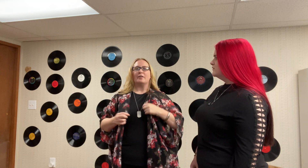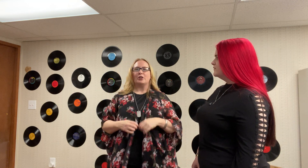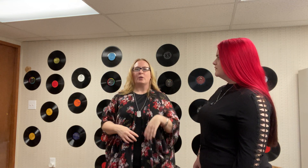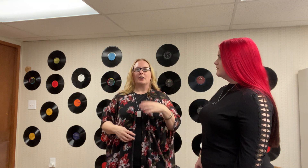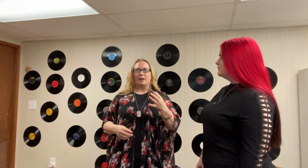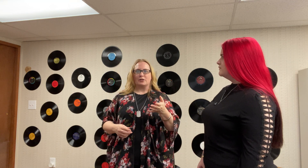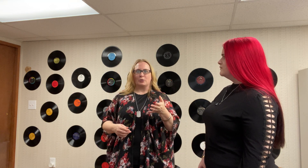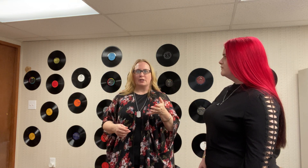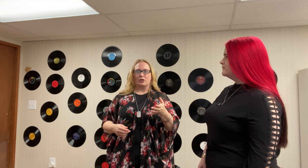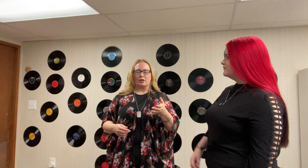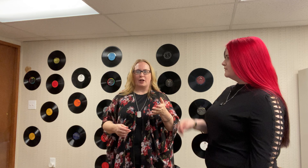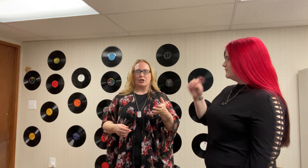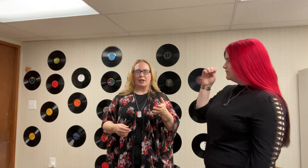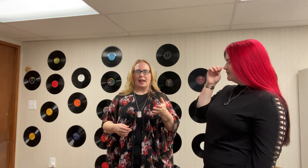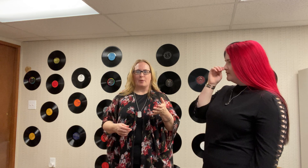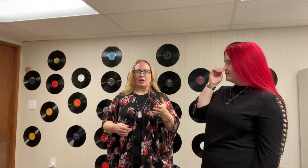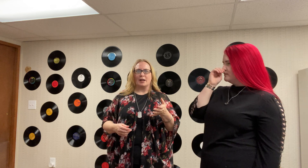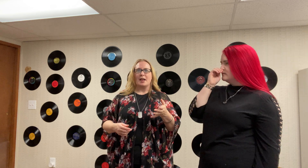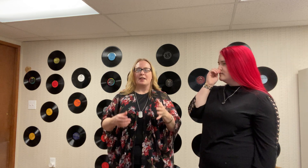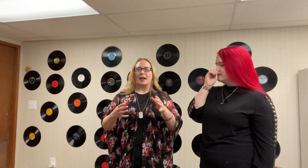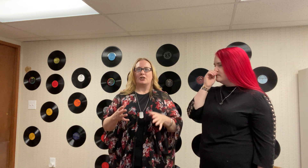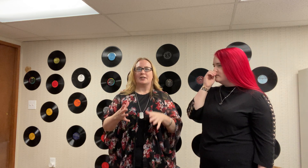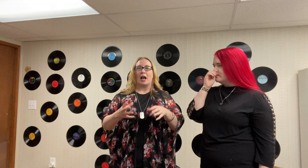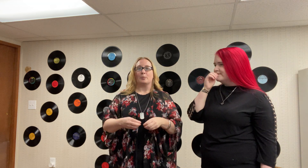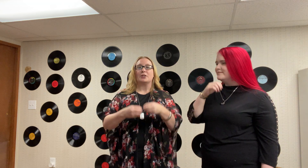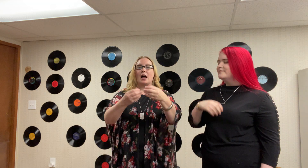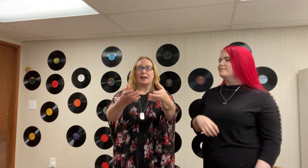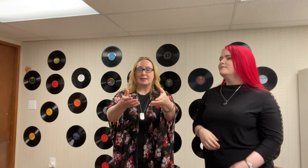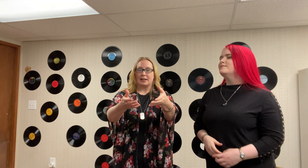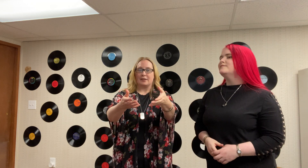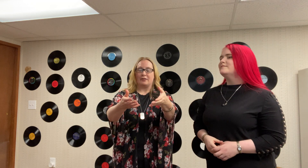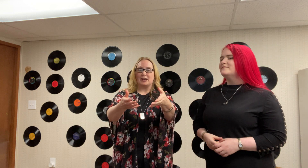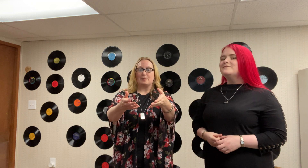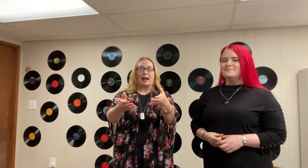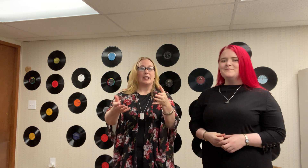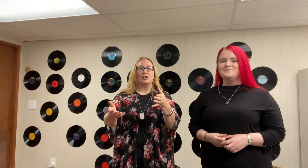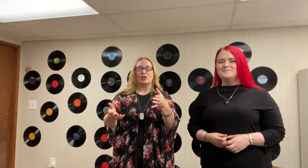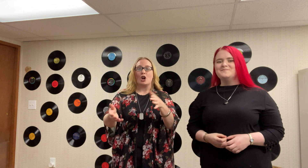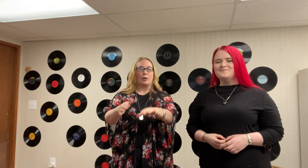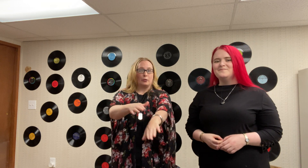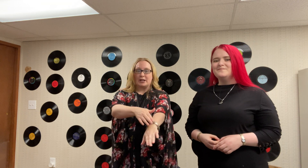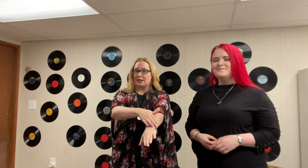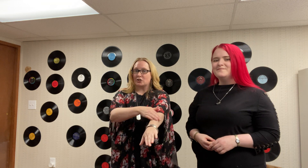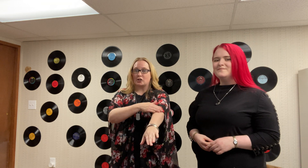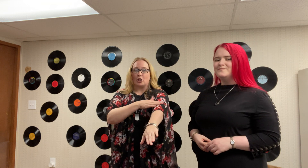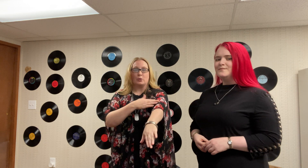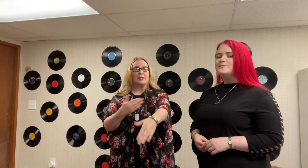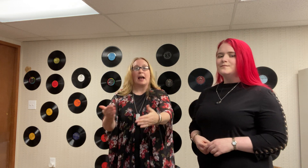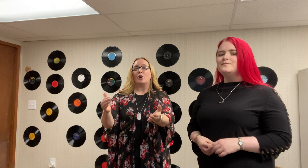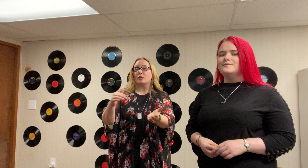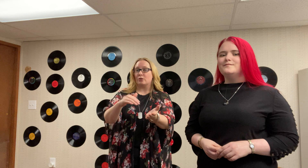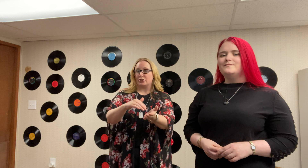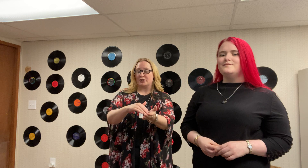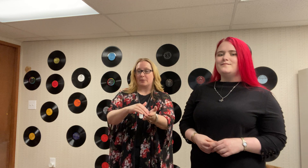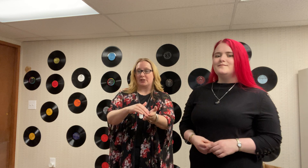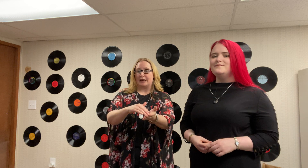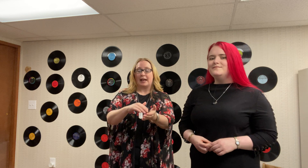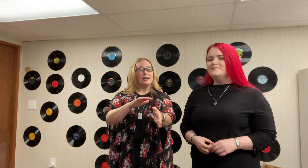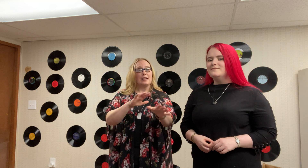you are comfortable to turn on your camera, that just helps us give feedback and to know if we need to slow down or do something again. If